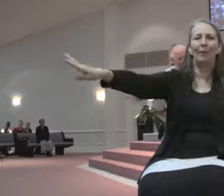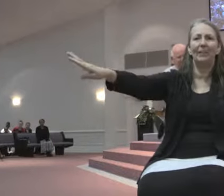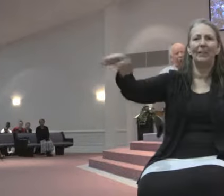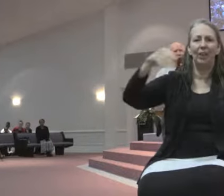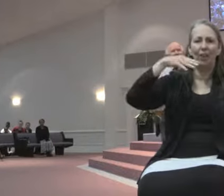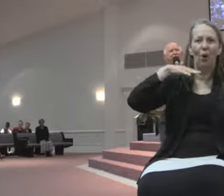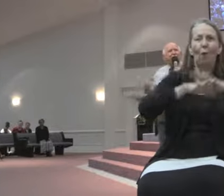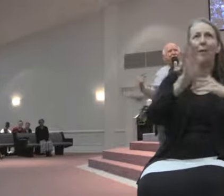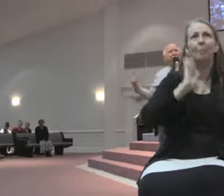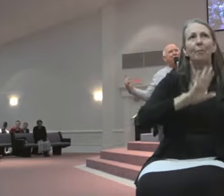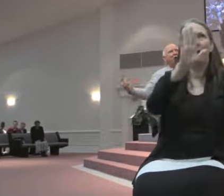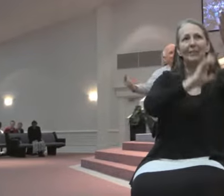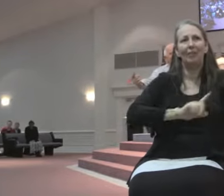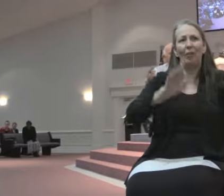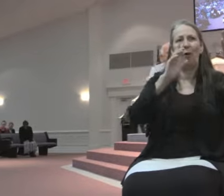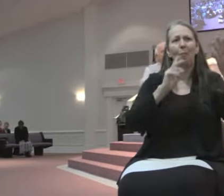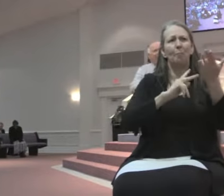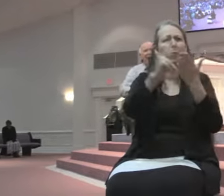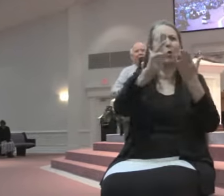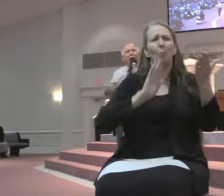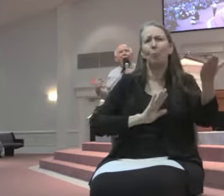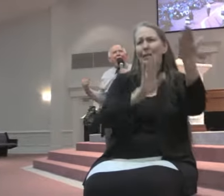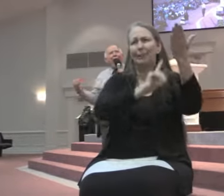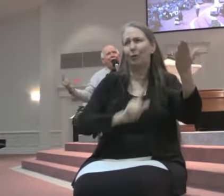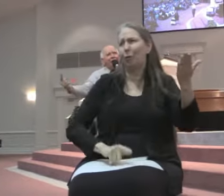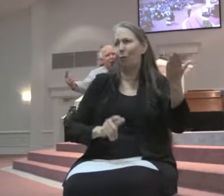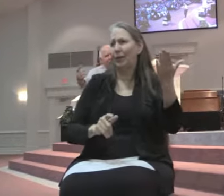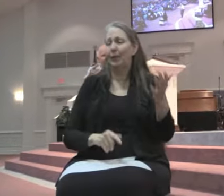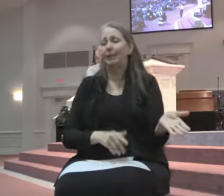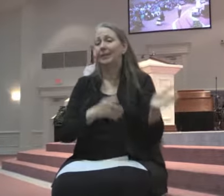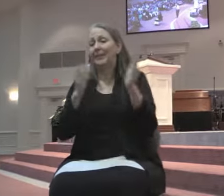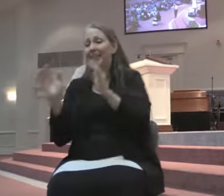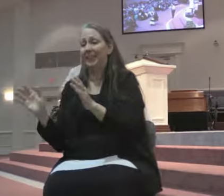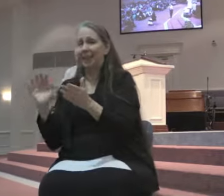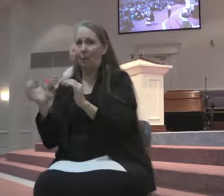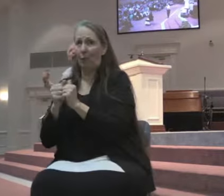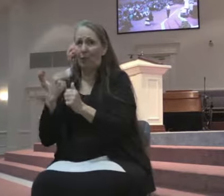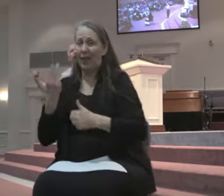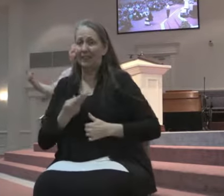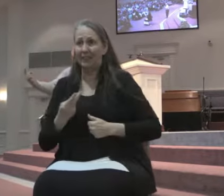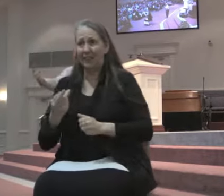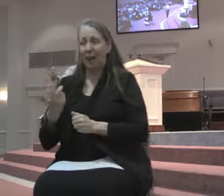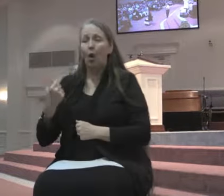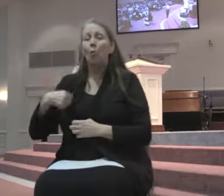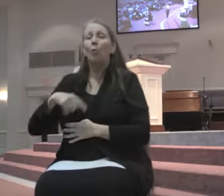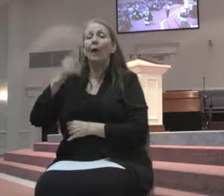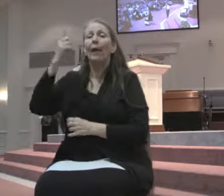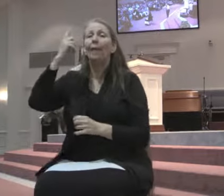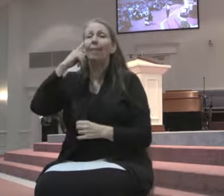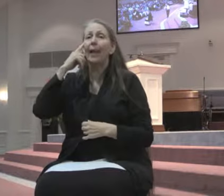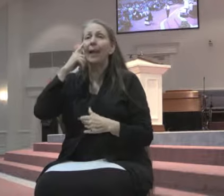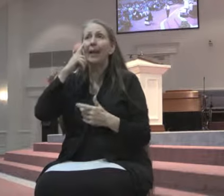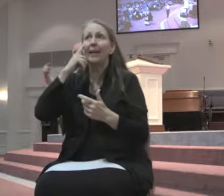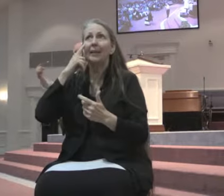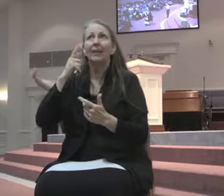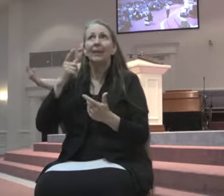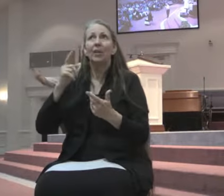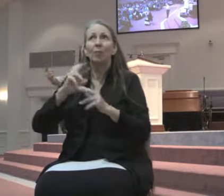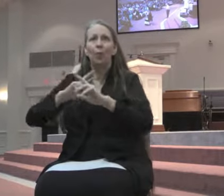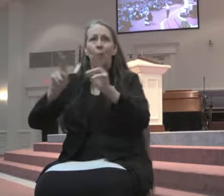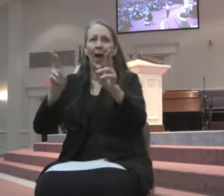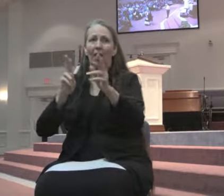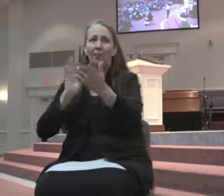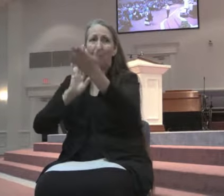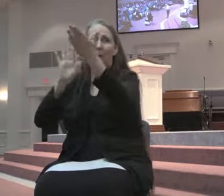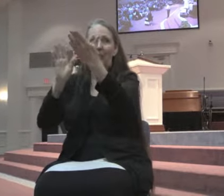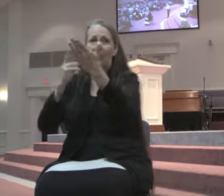march around the promise, thinking they have arrived at the very conclusion of what I have to offer. And